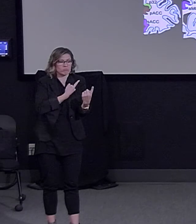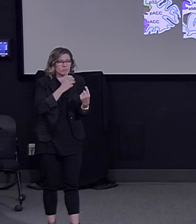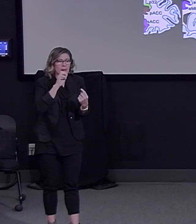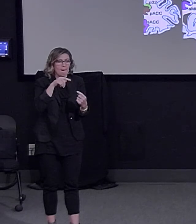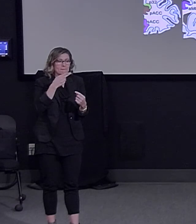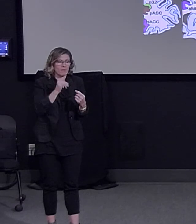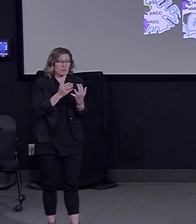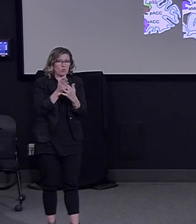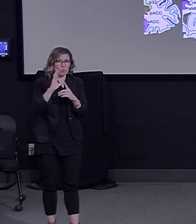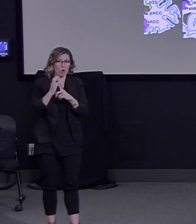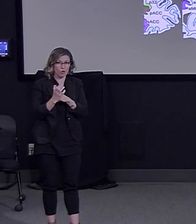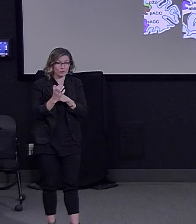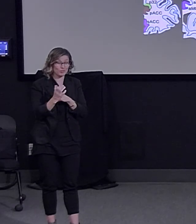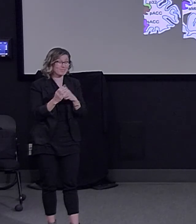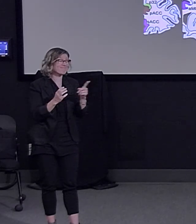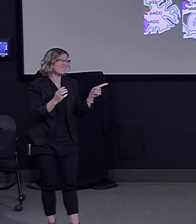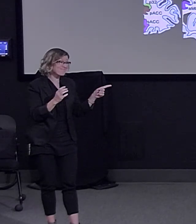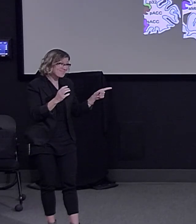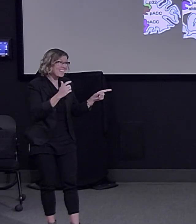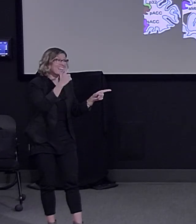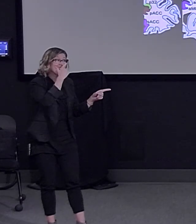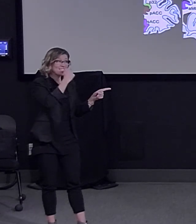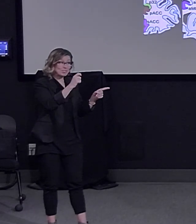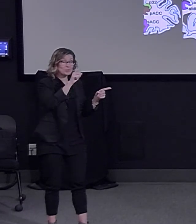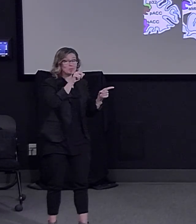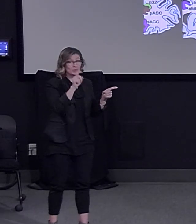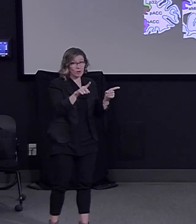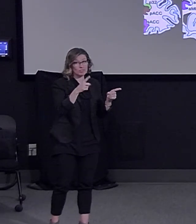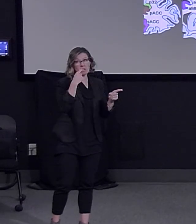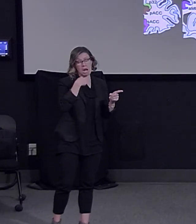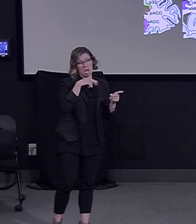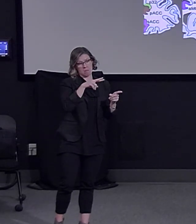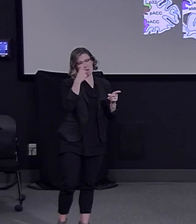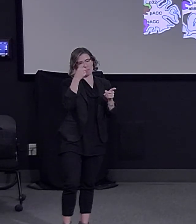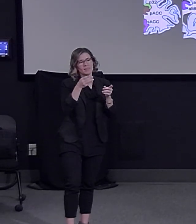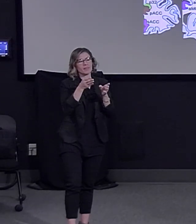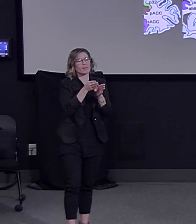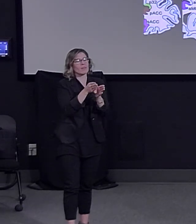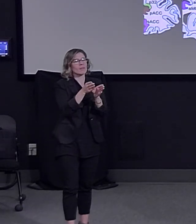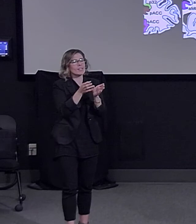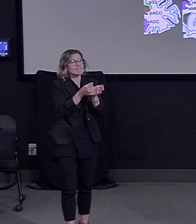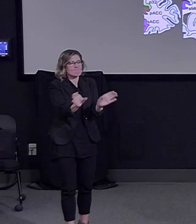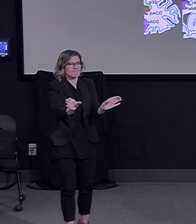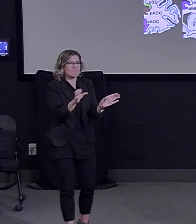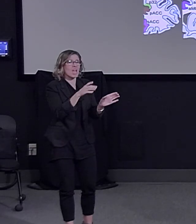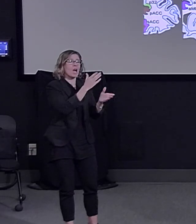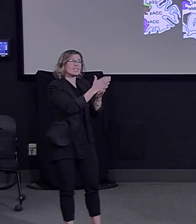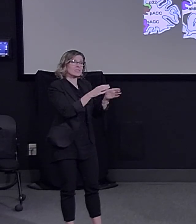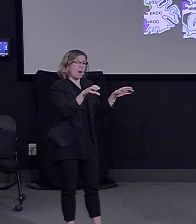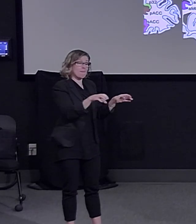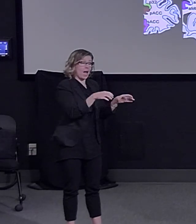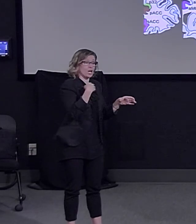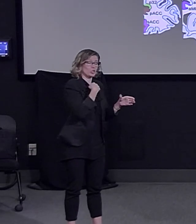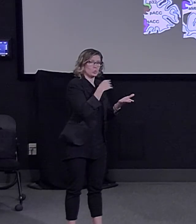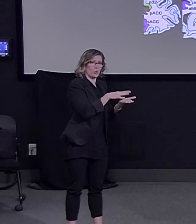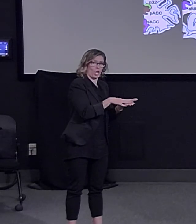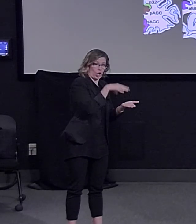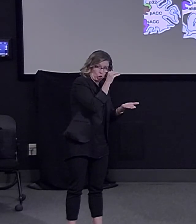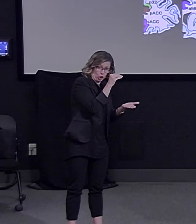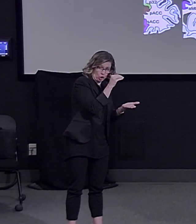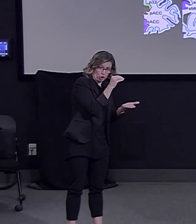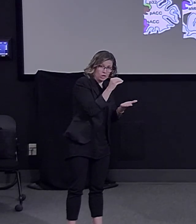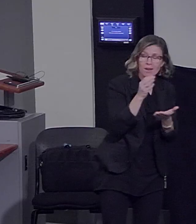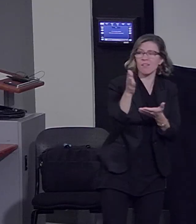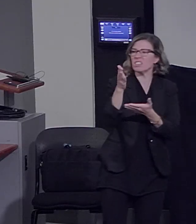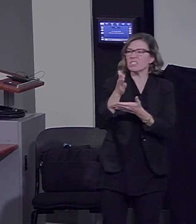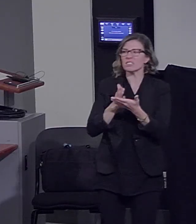interesting question because there is a dichotomy, according to me, between action that we learn and something which we